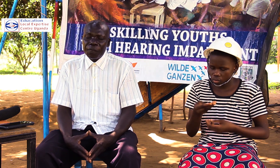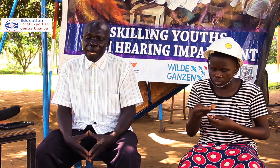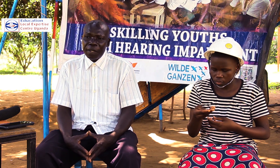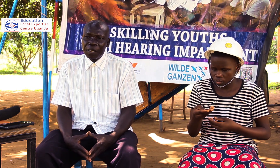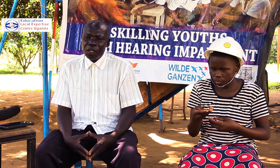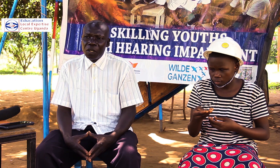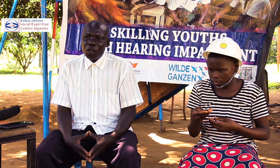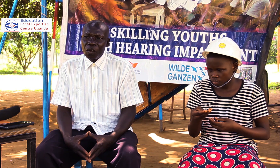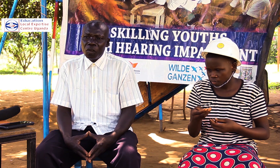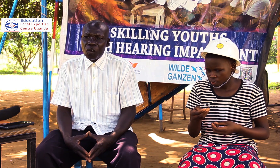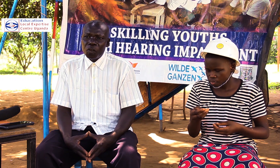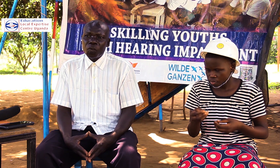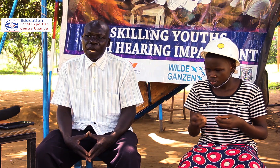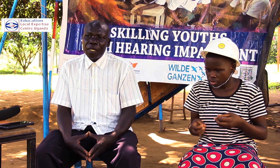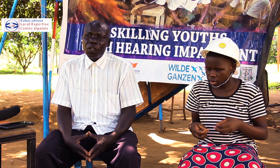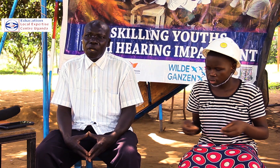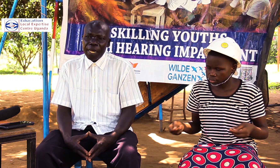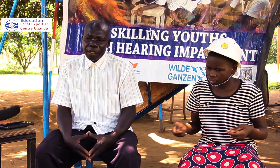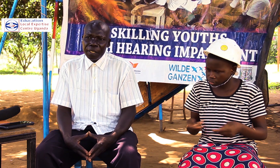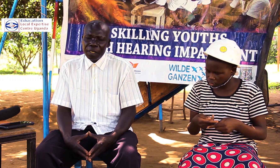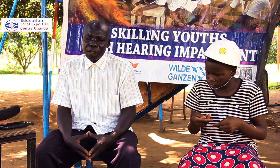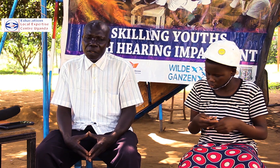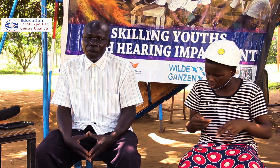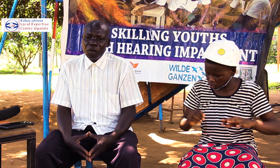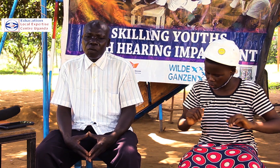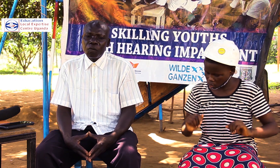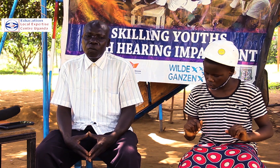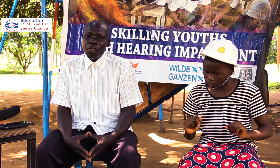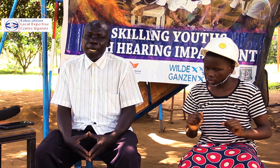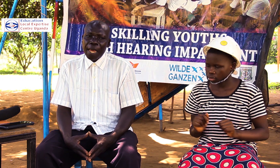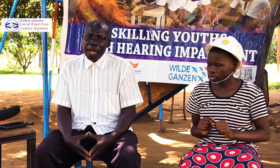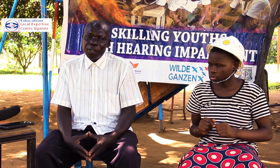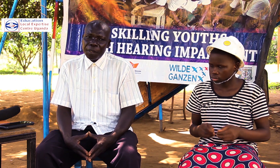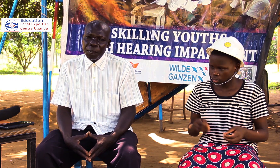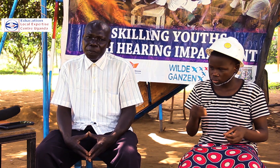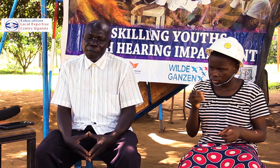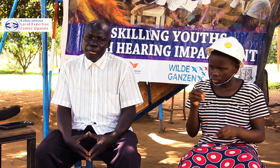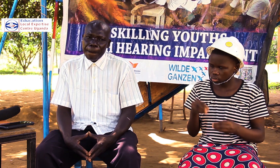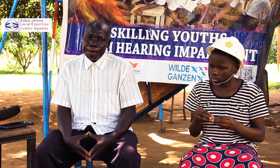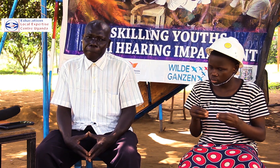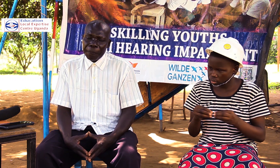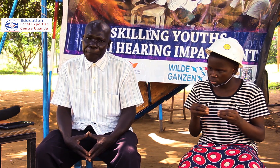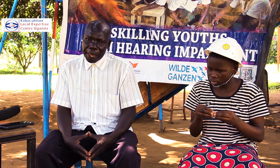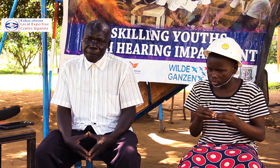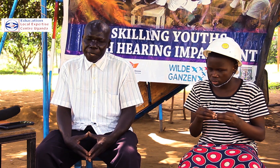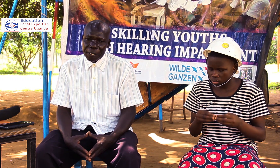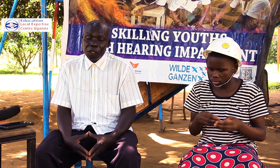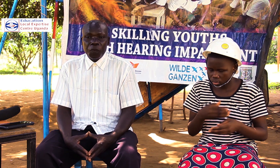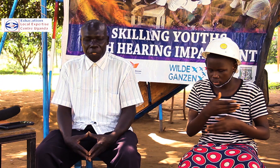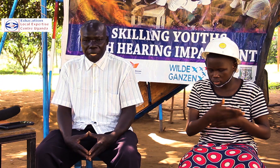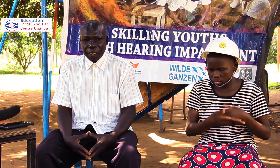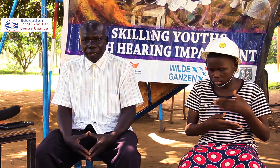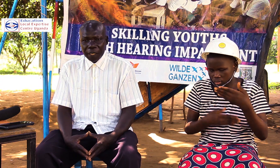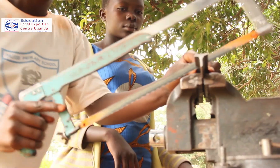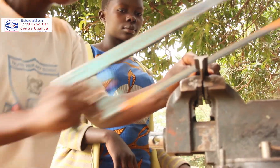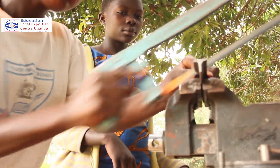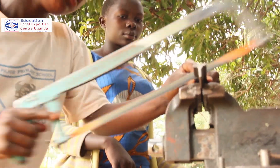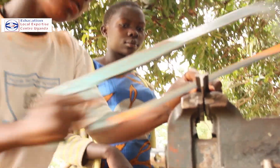fund to construct a toilet for the girls in impairment in